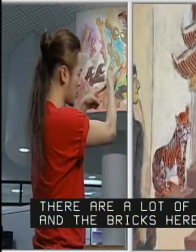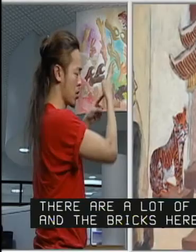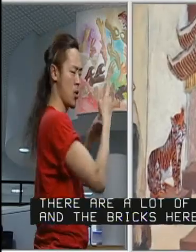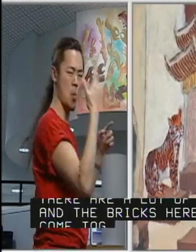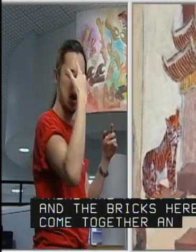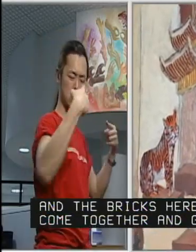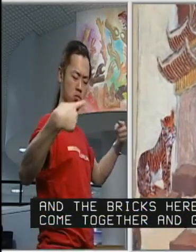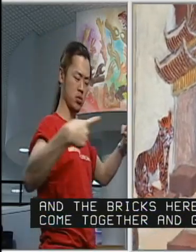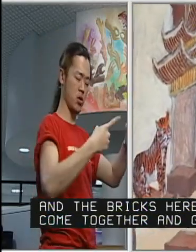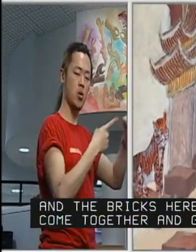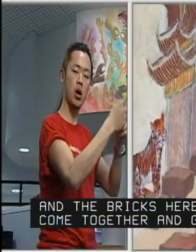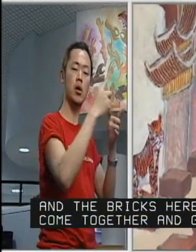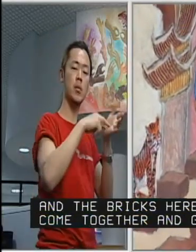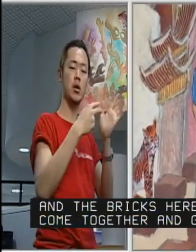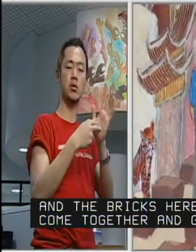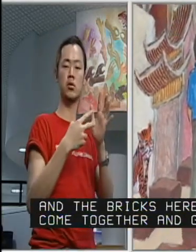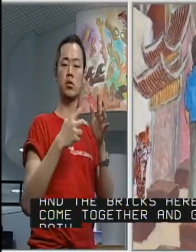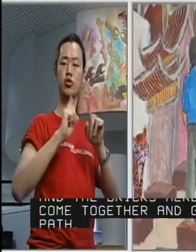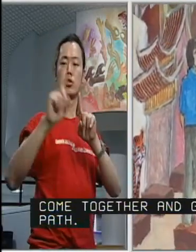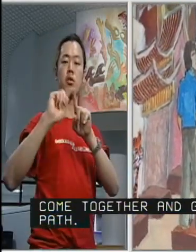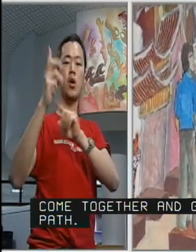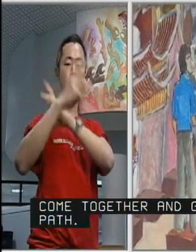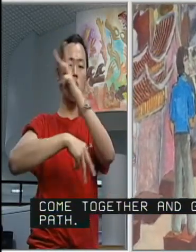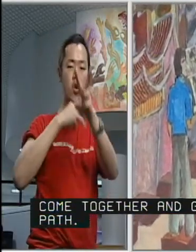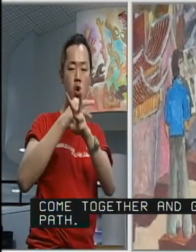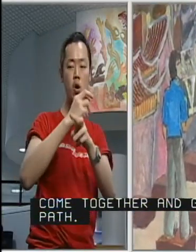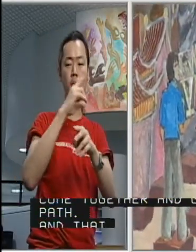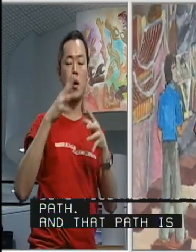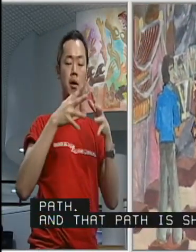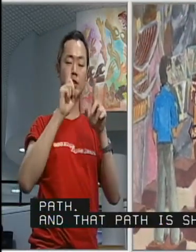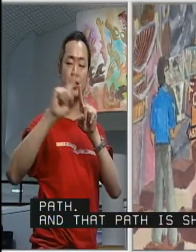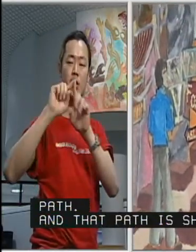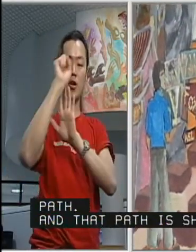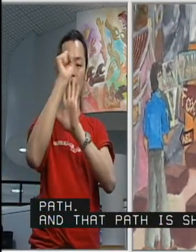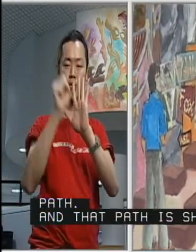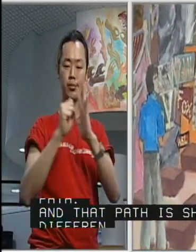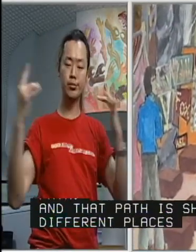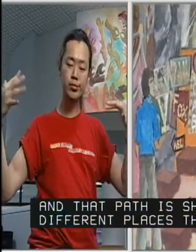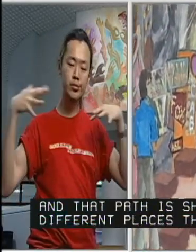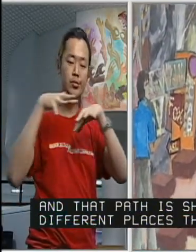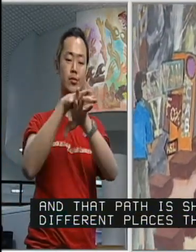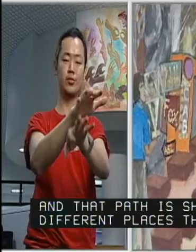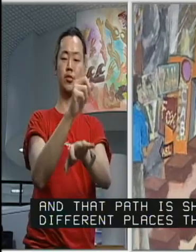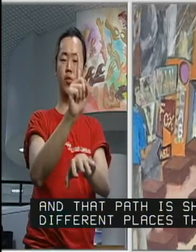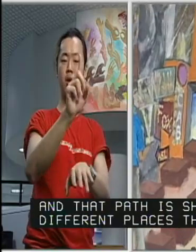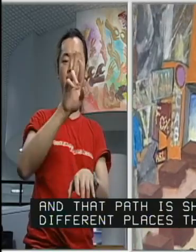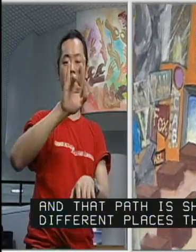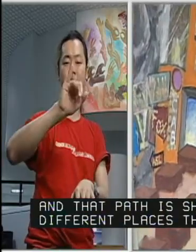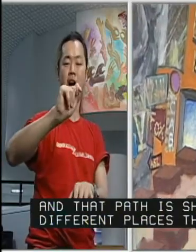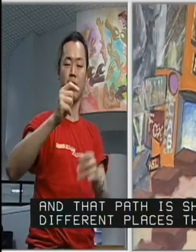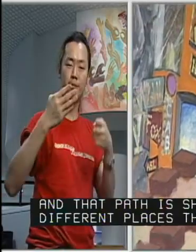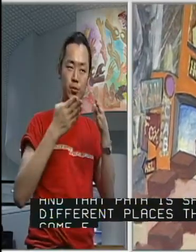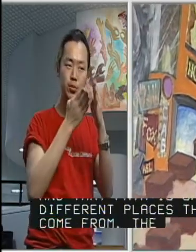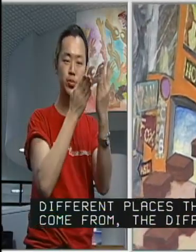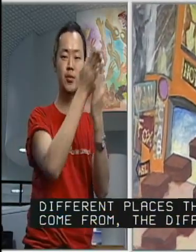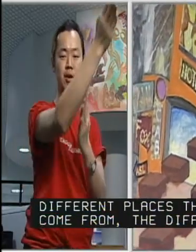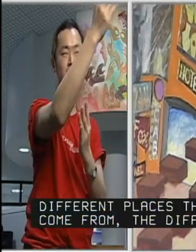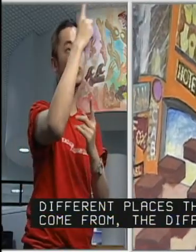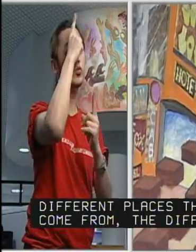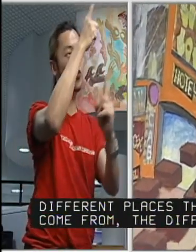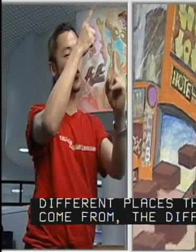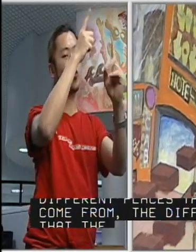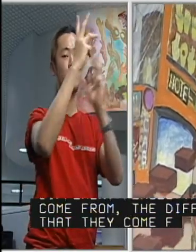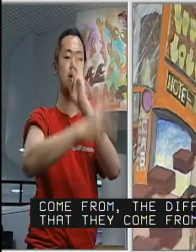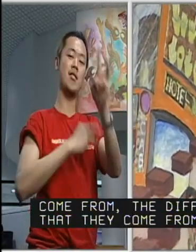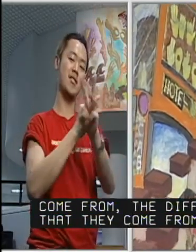here kind of come together and go off into a path. And that path is showing the different places that people come from, the